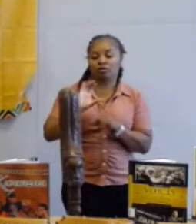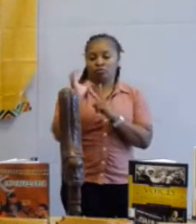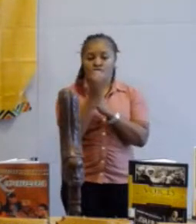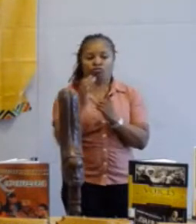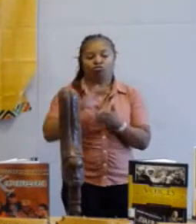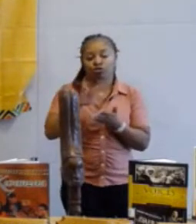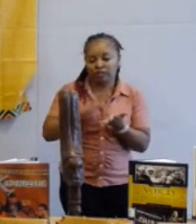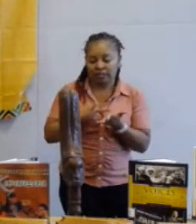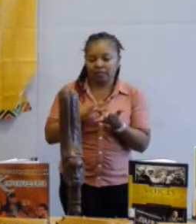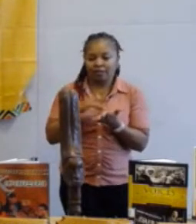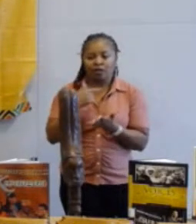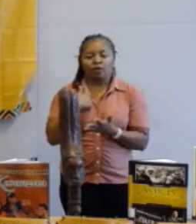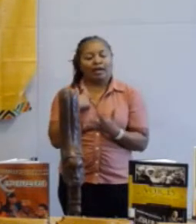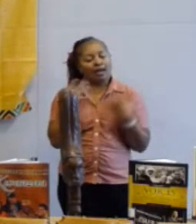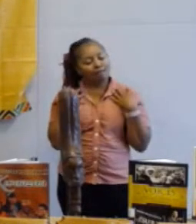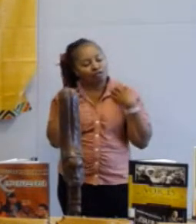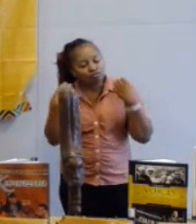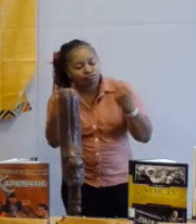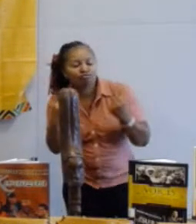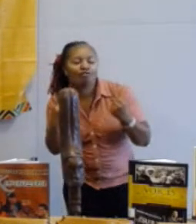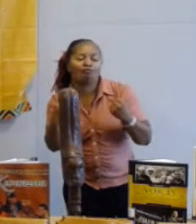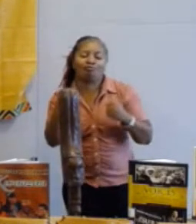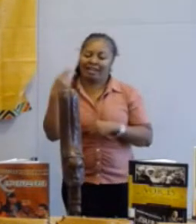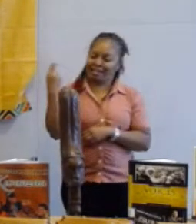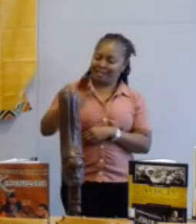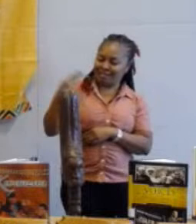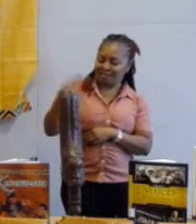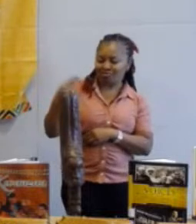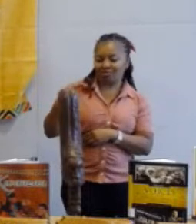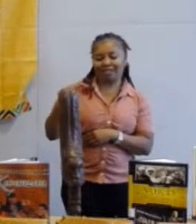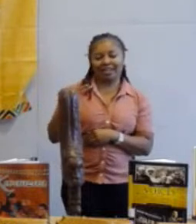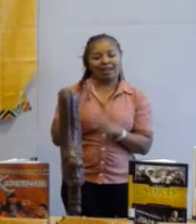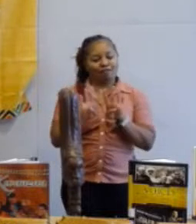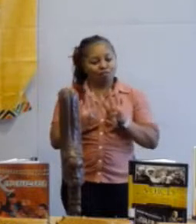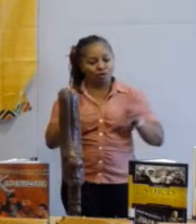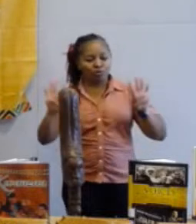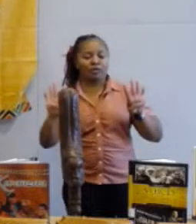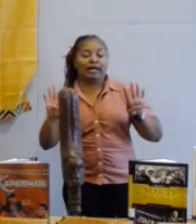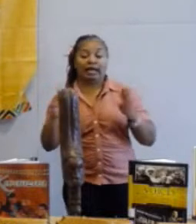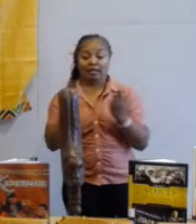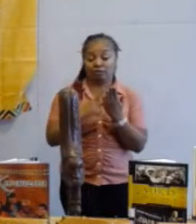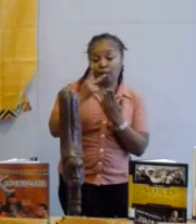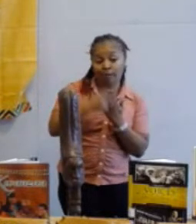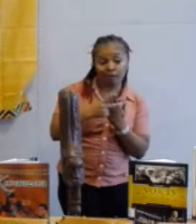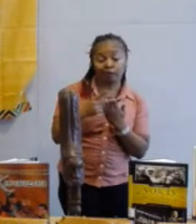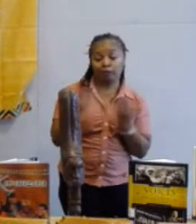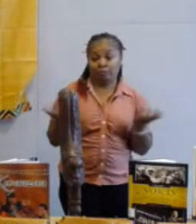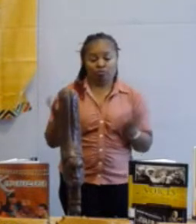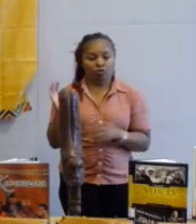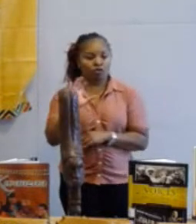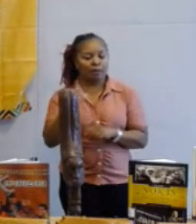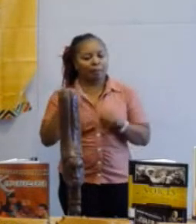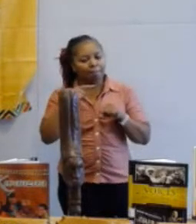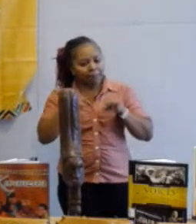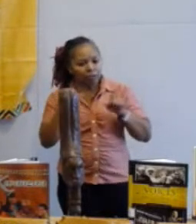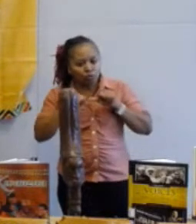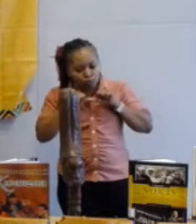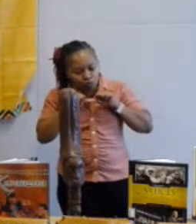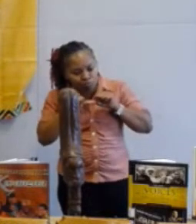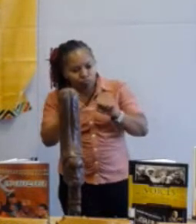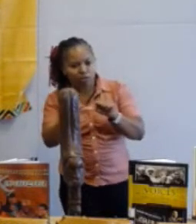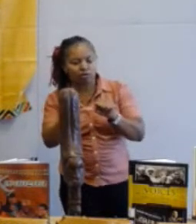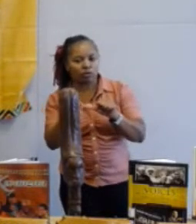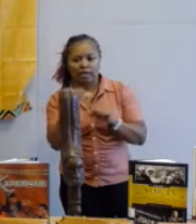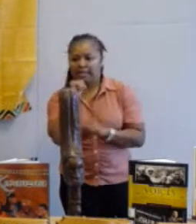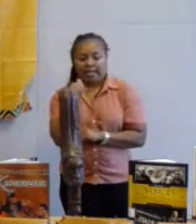a rich history, we have a strong and vibrant history of Kwanzaa programs in Charlotte, and we will continue this, not